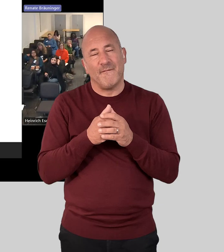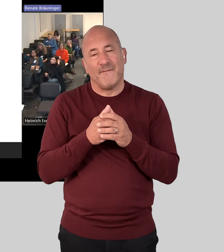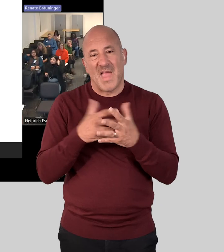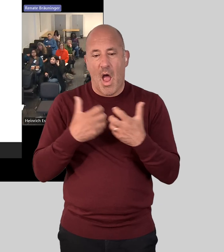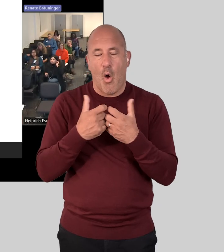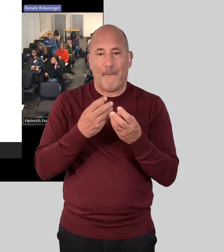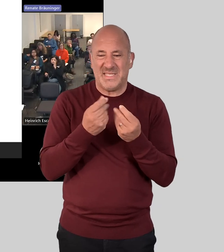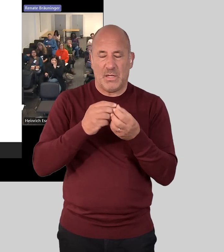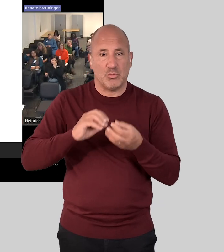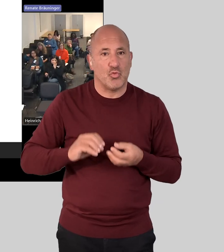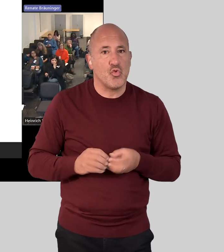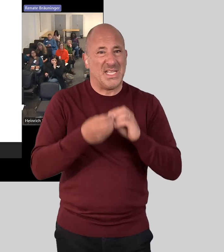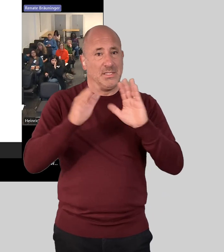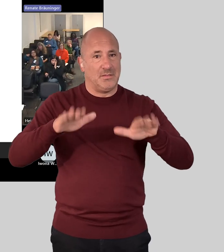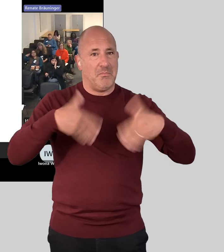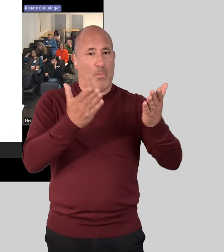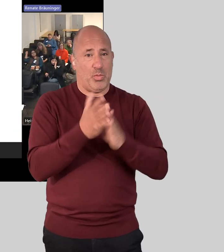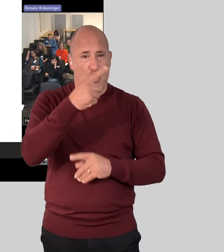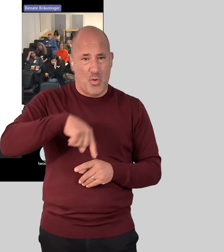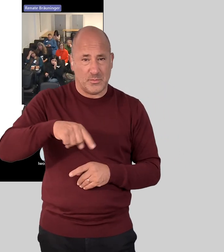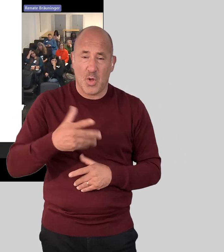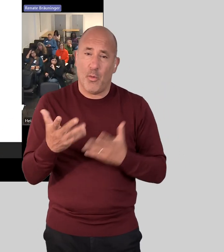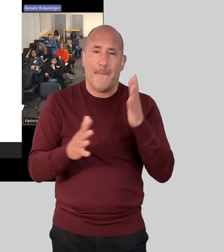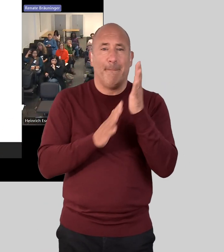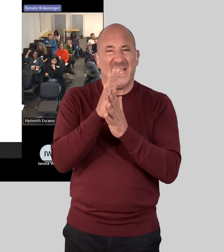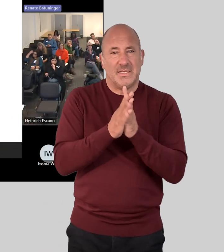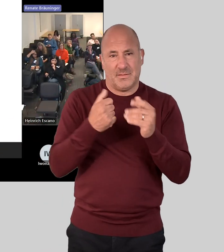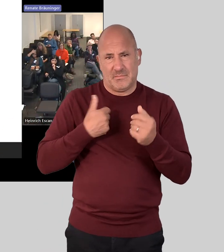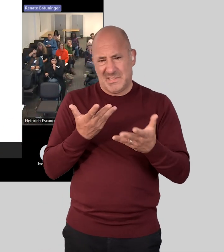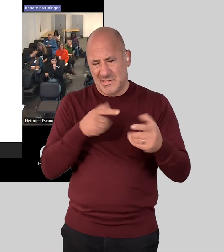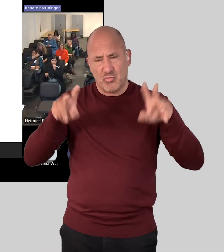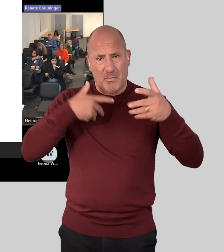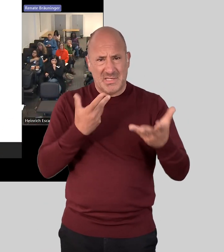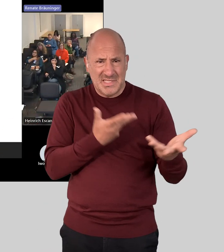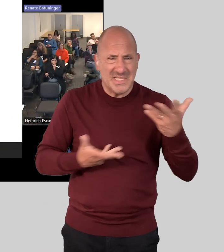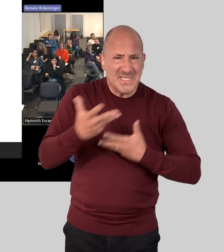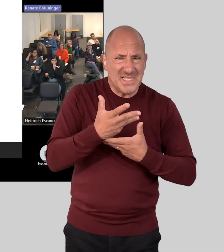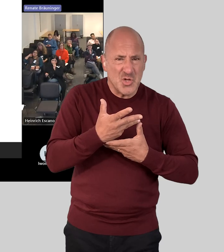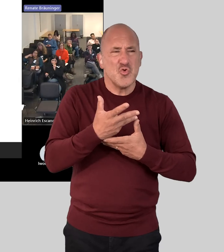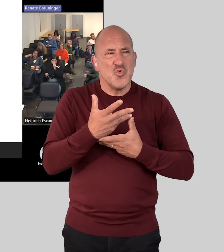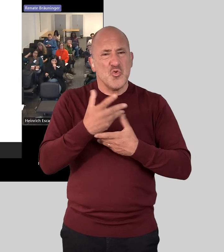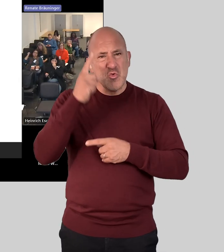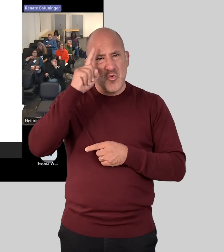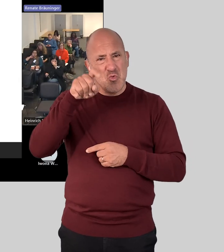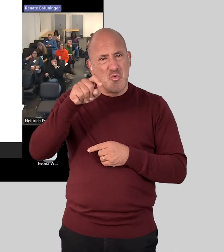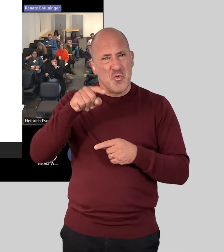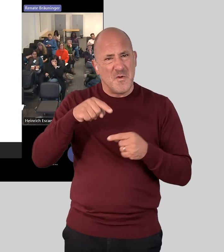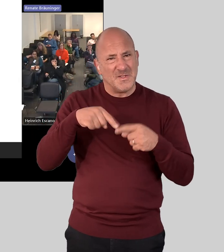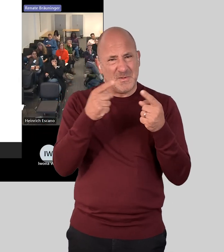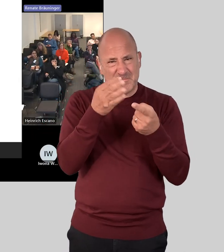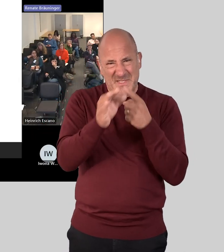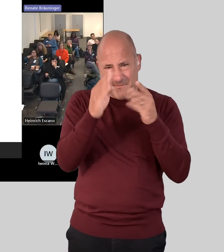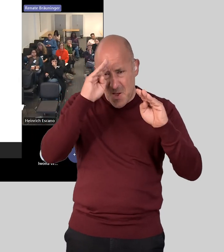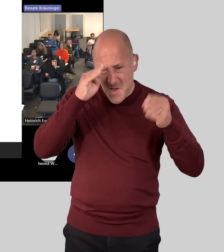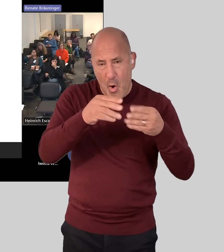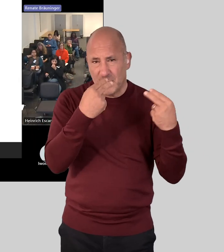all of it creates a certain materiality. So in other words, our discussion on the topic creates also a particular materiality